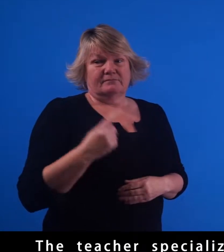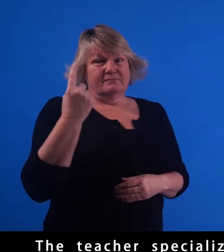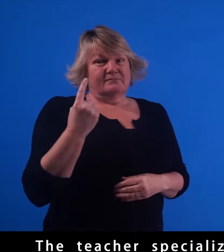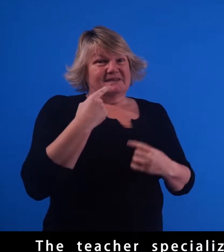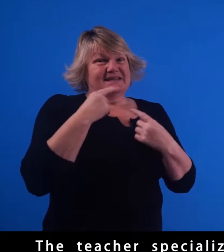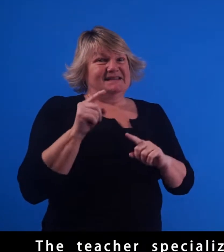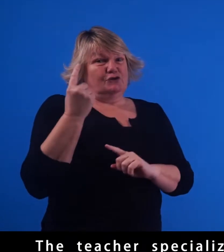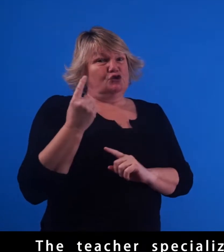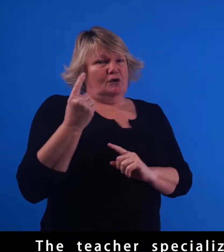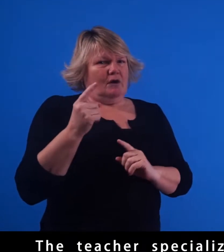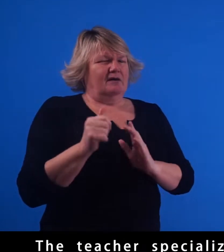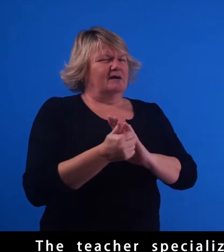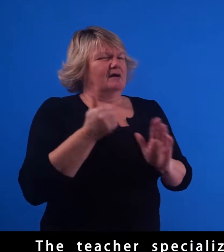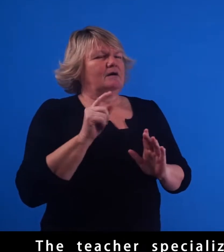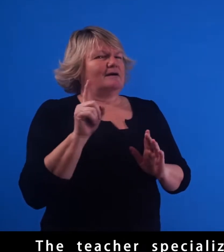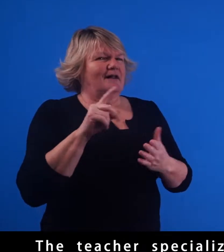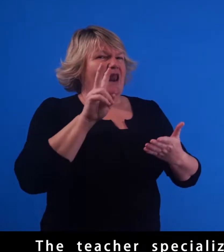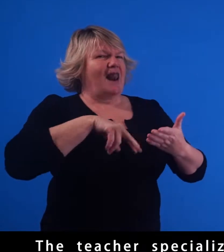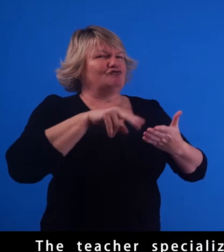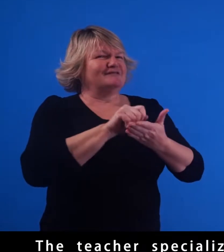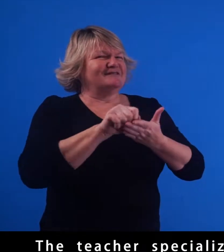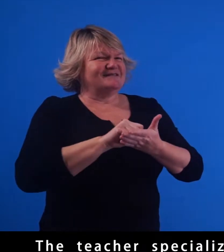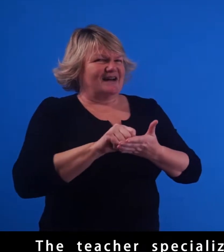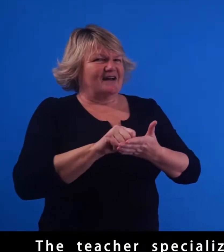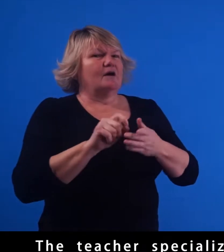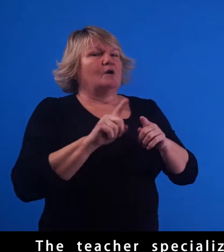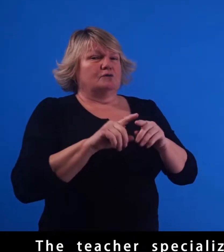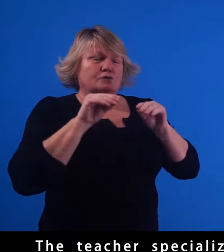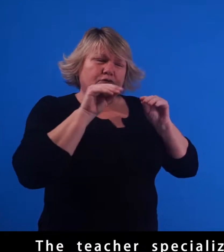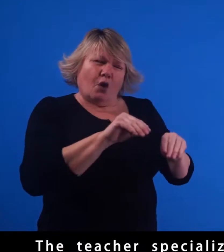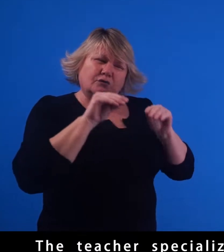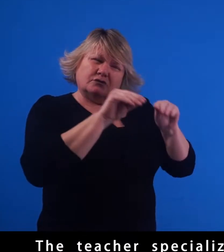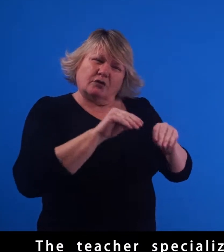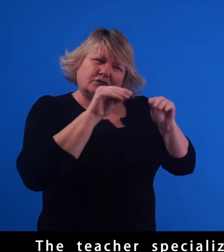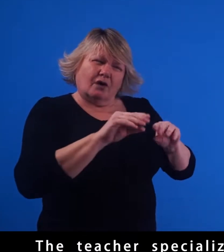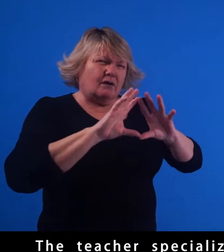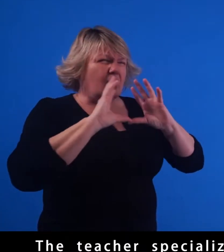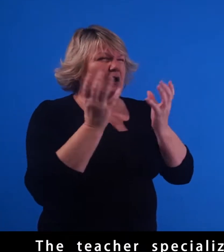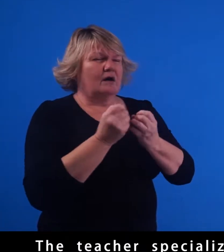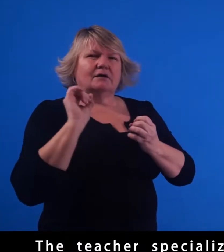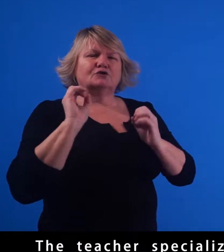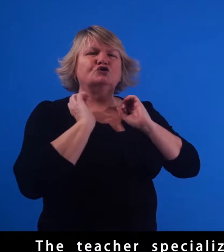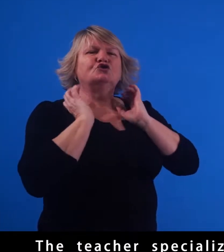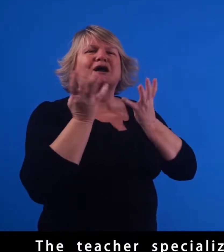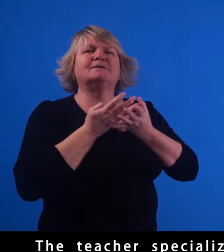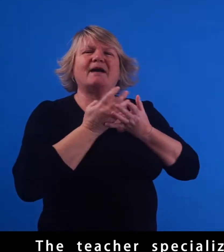The teacher specialised in literature and taught the boys all about the works of